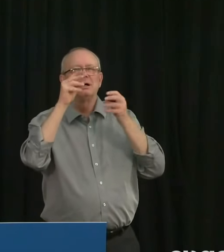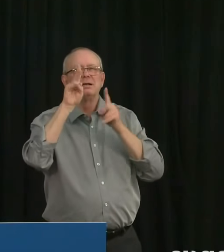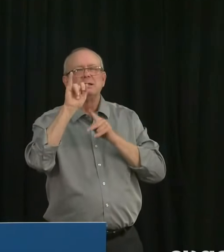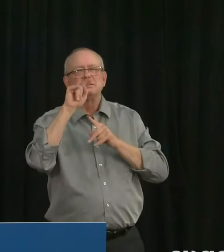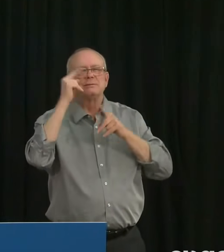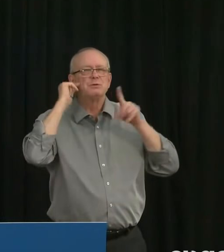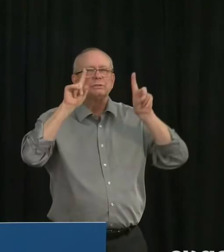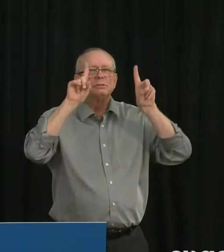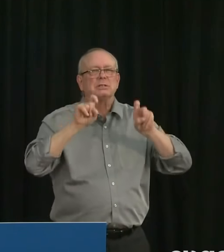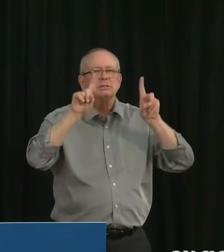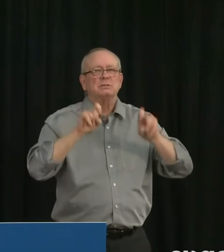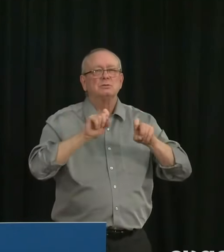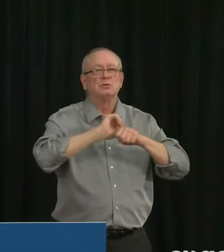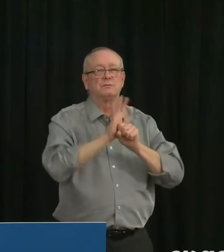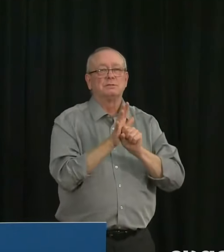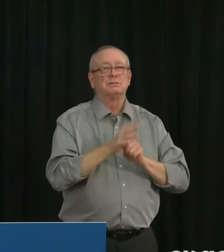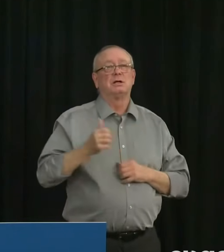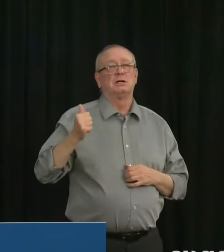more than